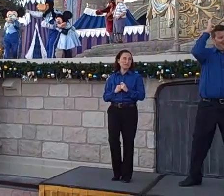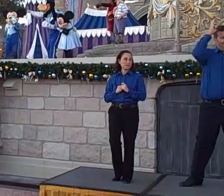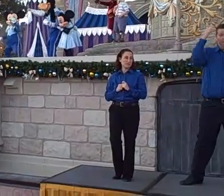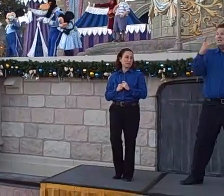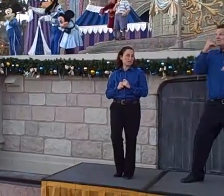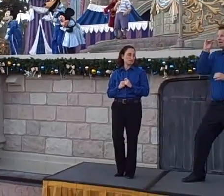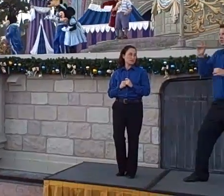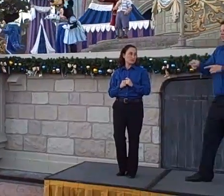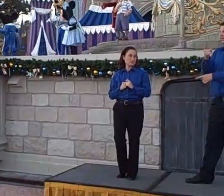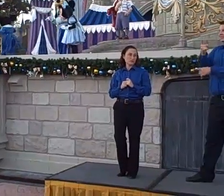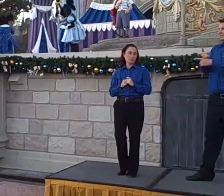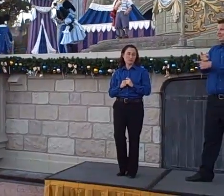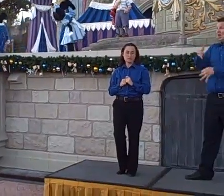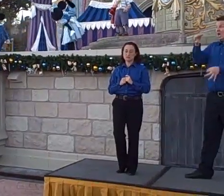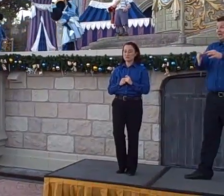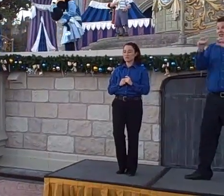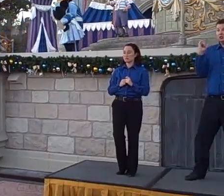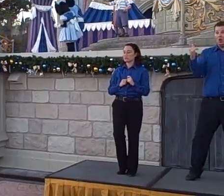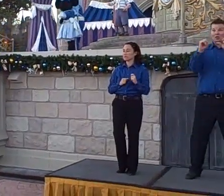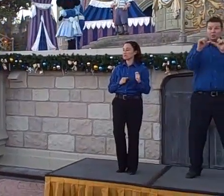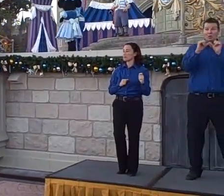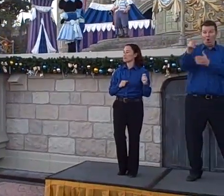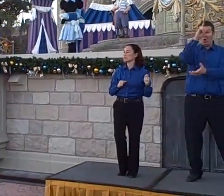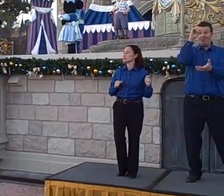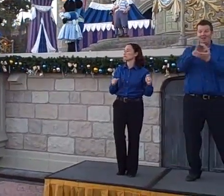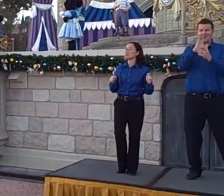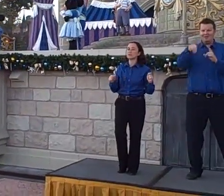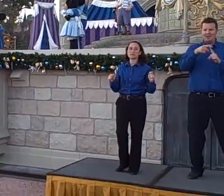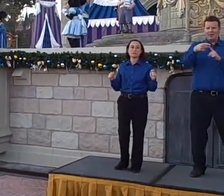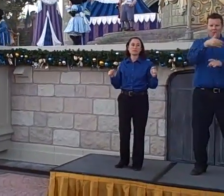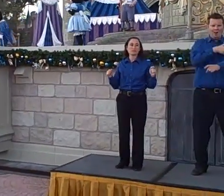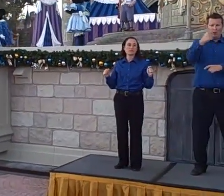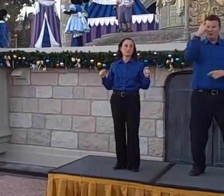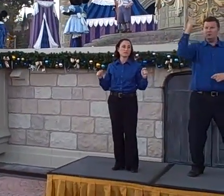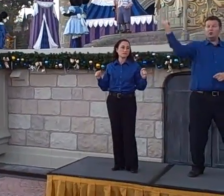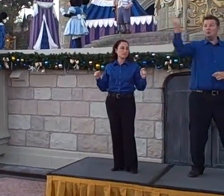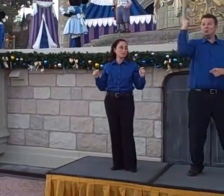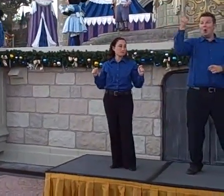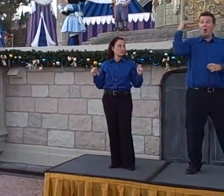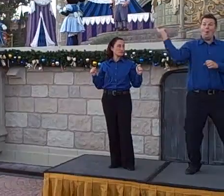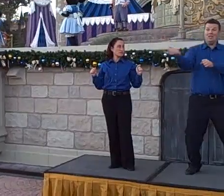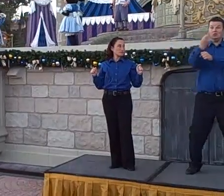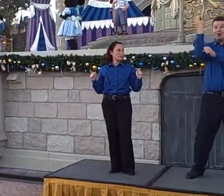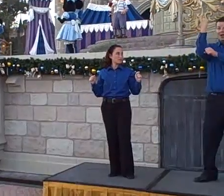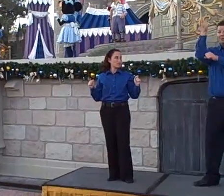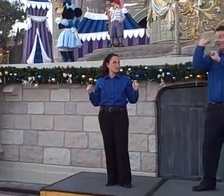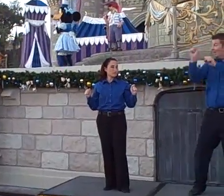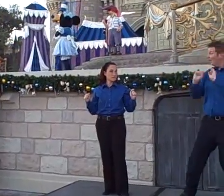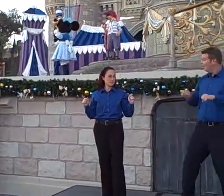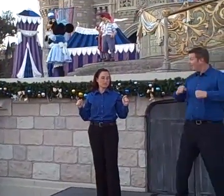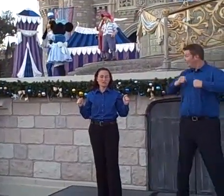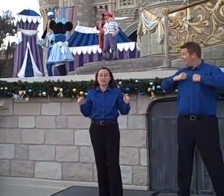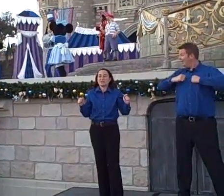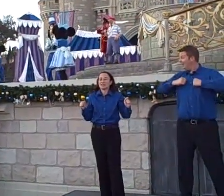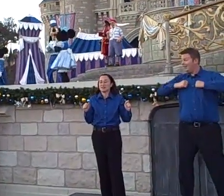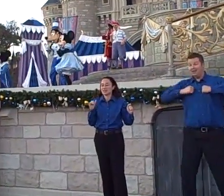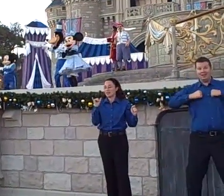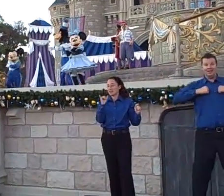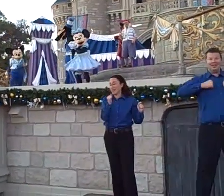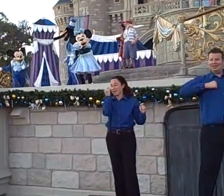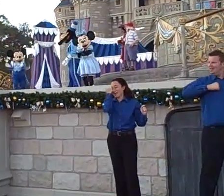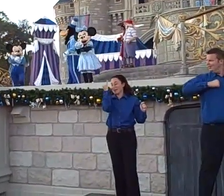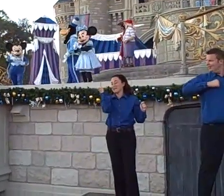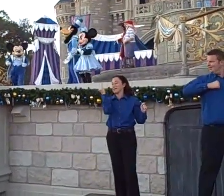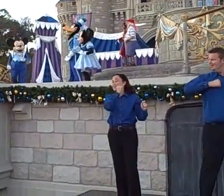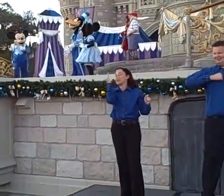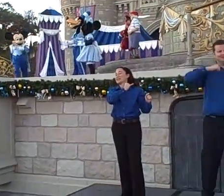right, Mickey? Donald, that's it. As long as we all believe, then the power of dreams will always triumph. Ha!